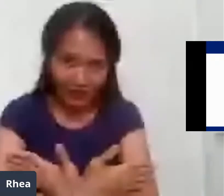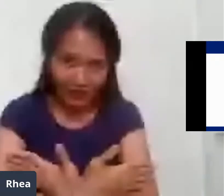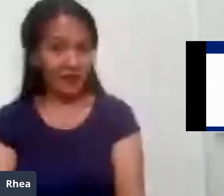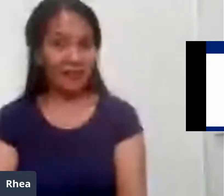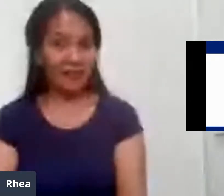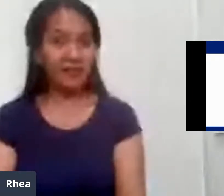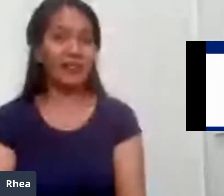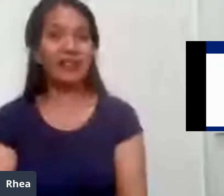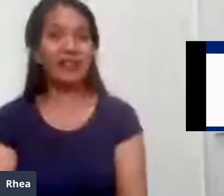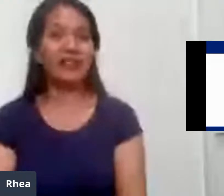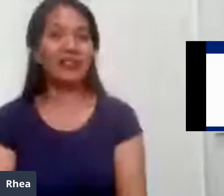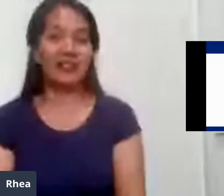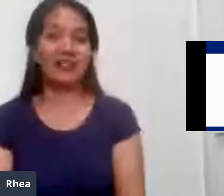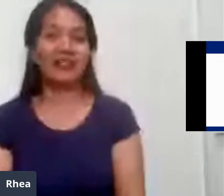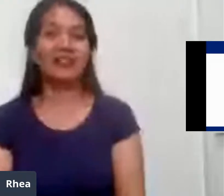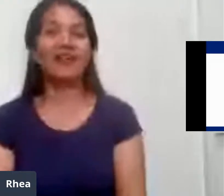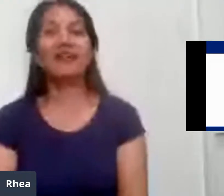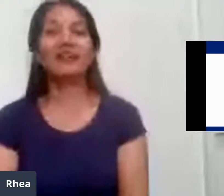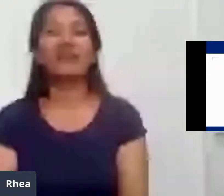Okay?